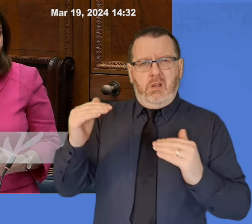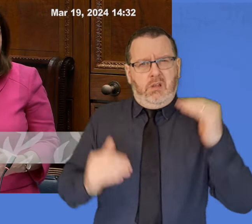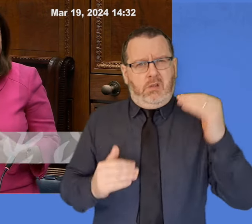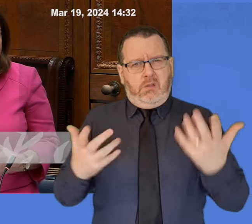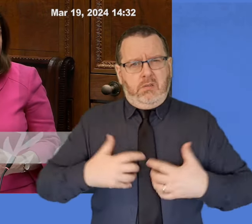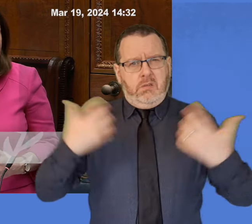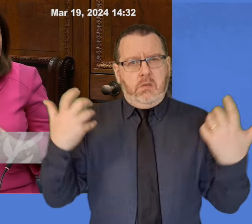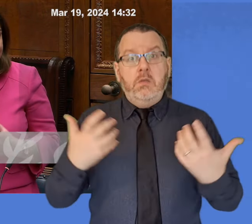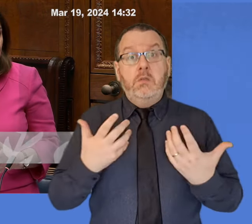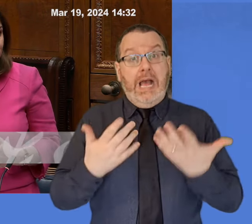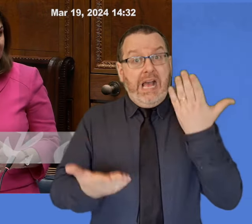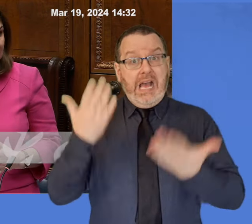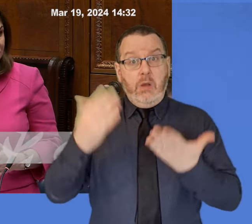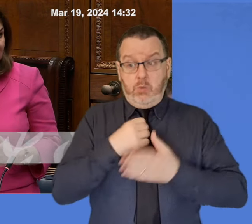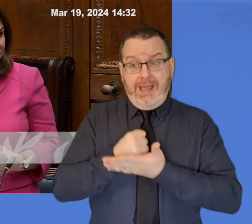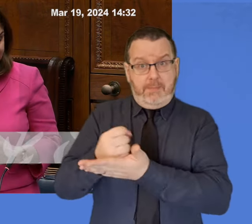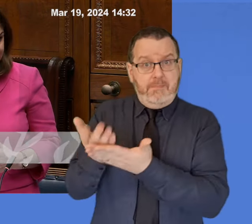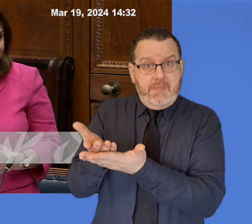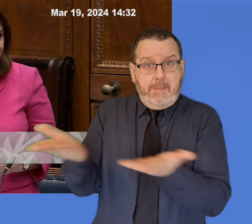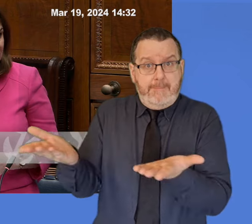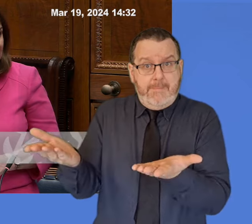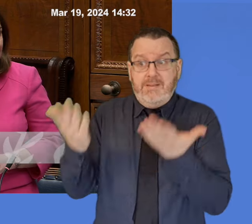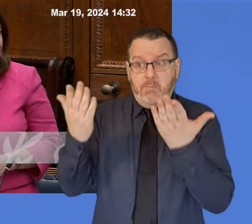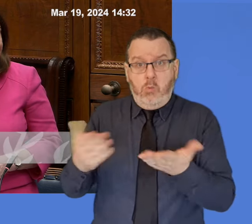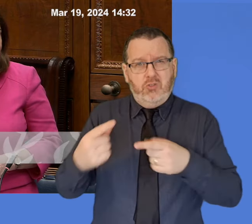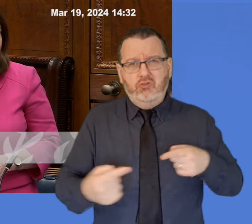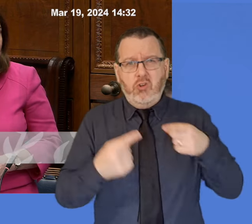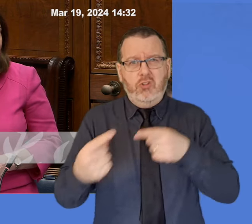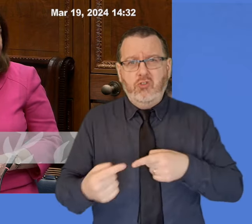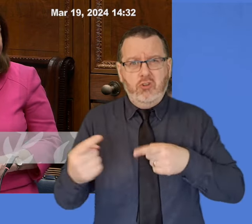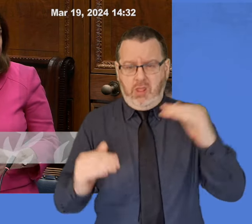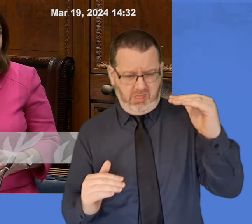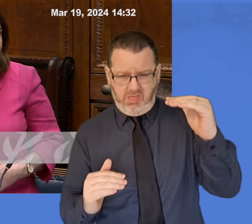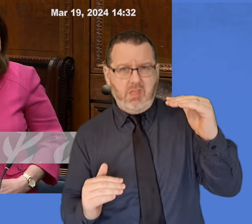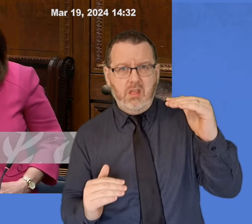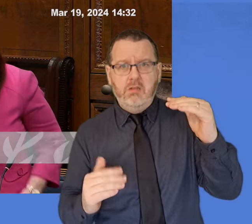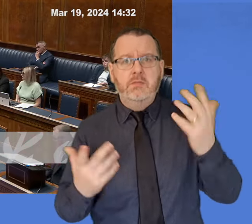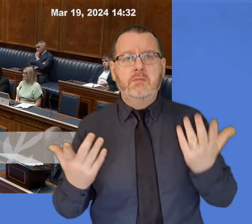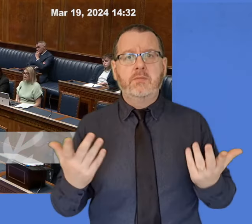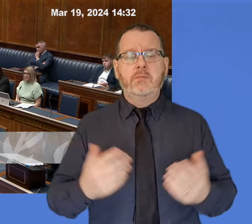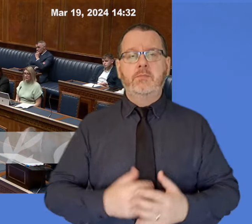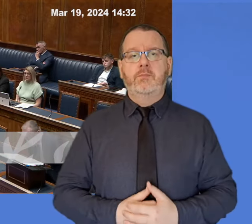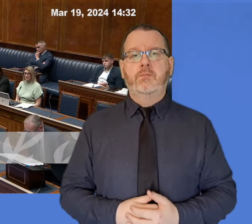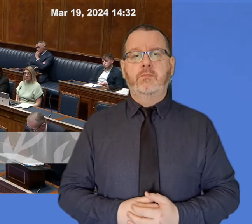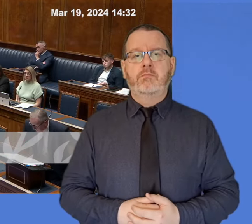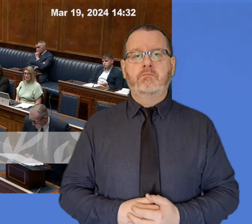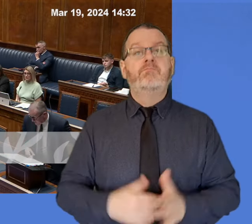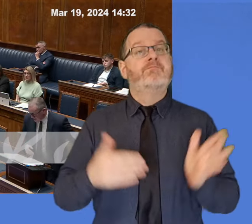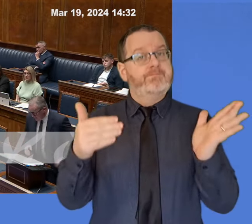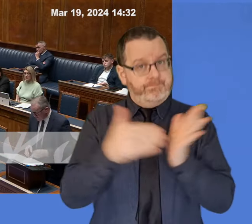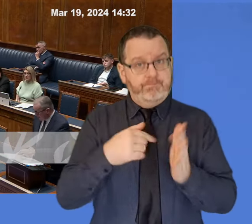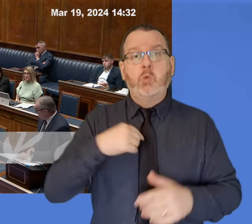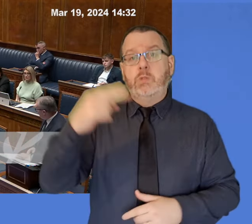can do now to step in and support that sector as they struggle with this pay parity? Minister. I